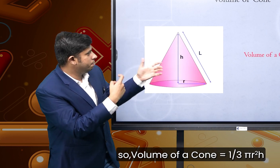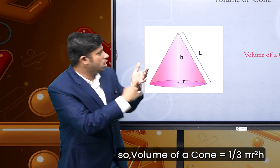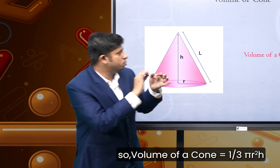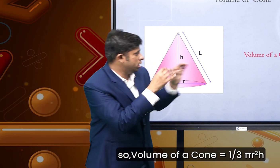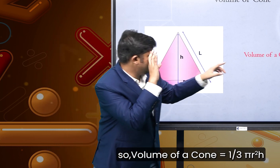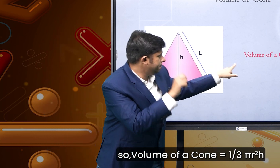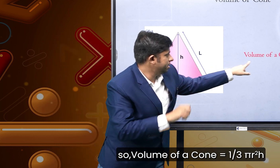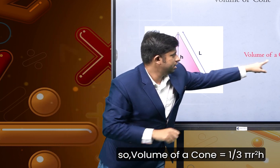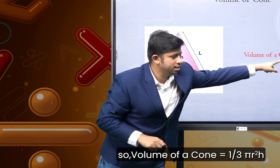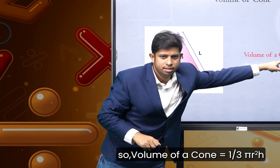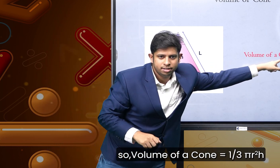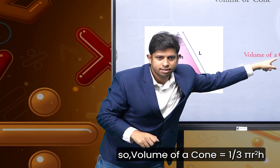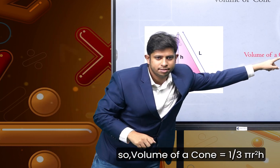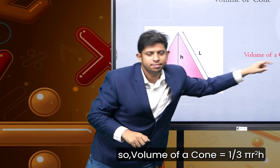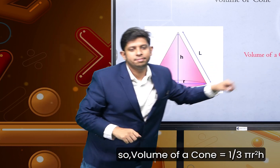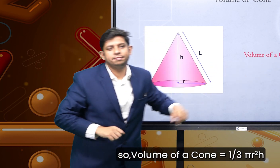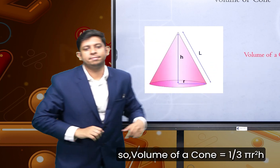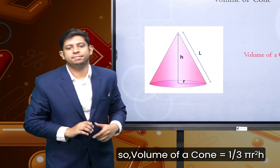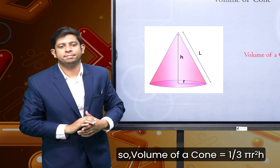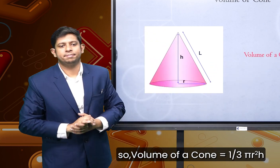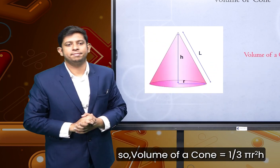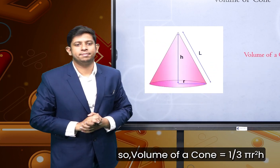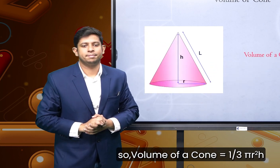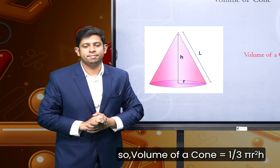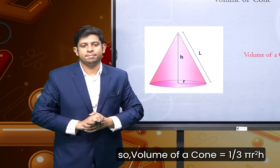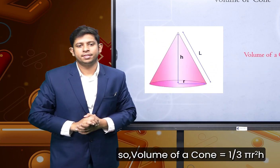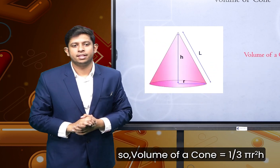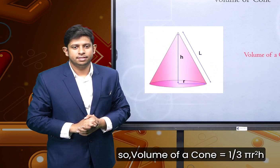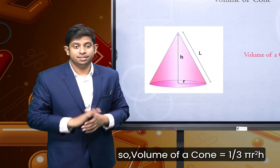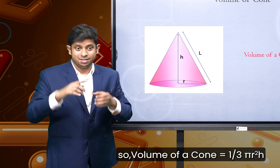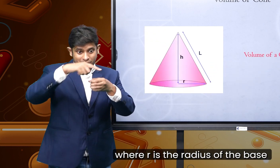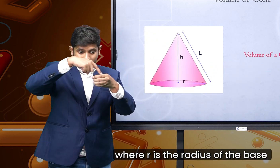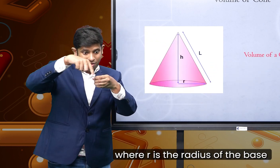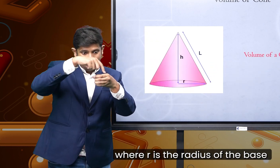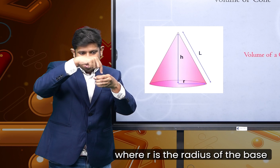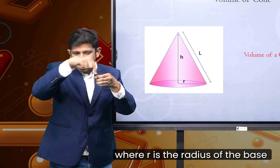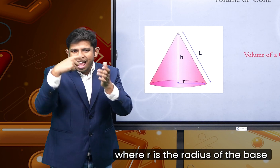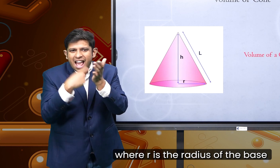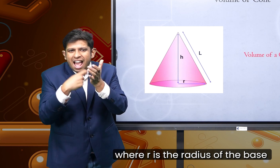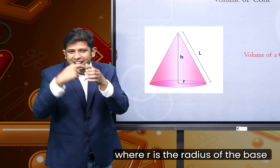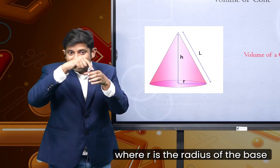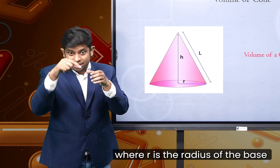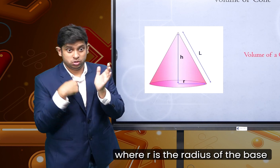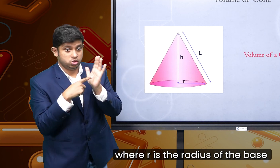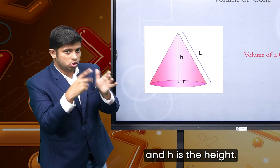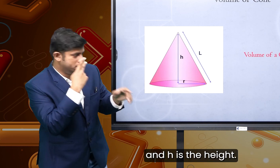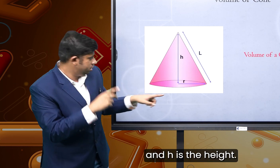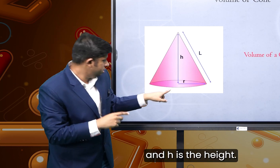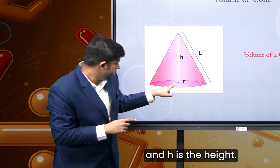So, volume of a cone is equal to 1/3 of pi r square h, where r is the radius of the base and h